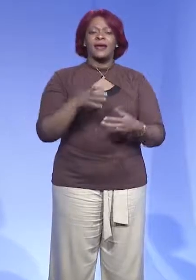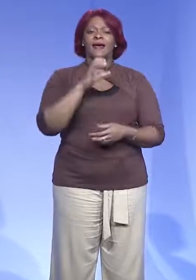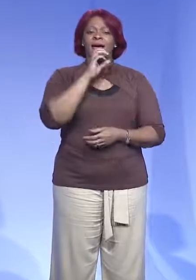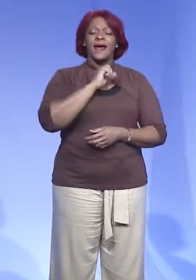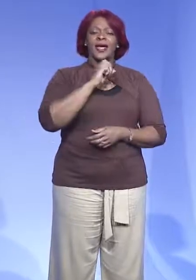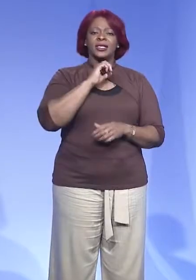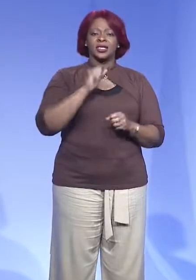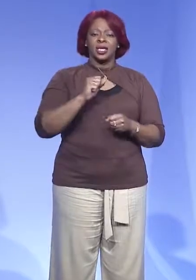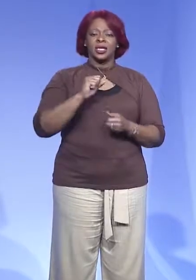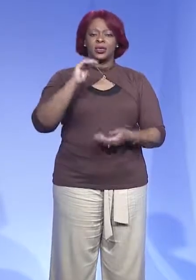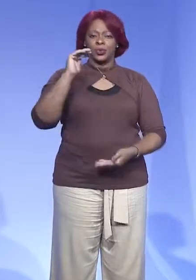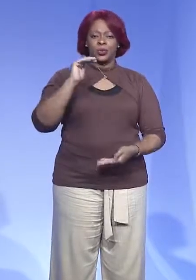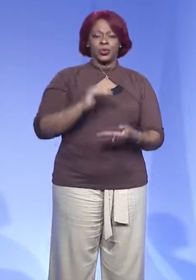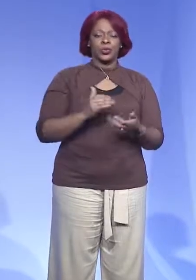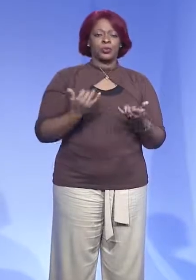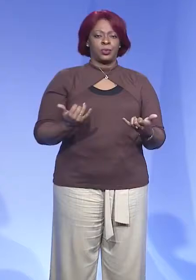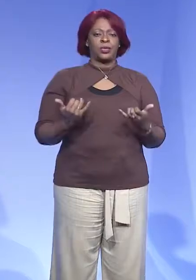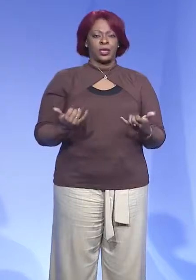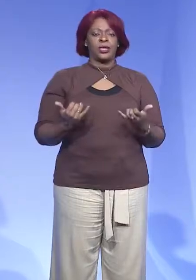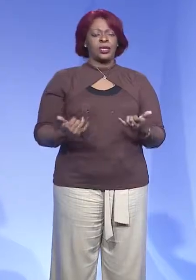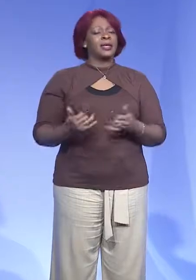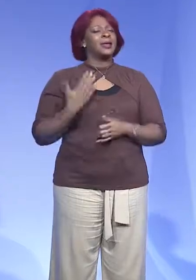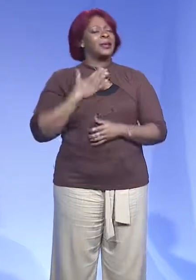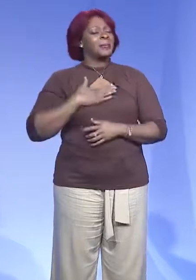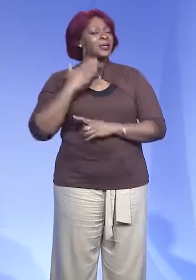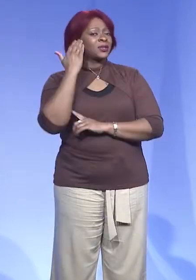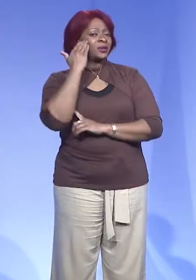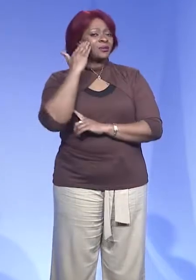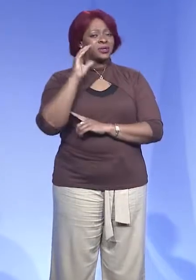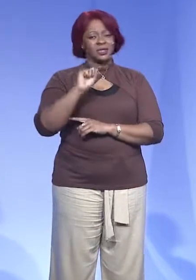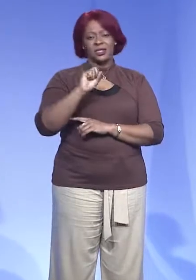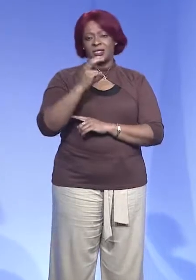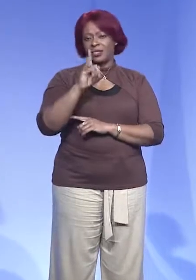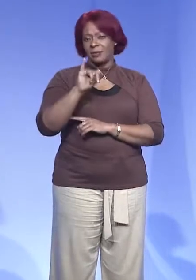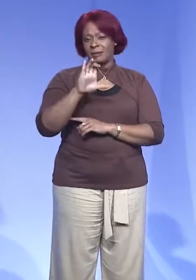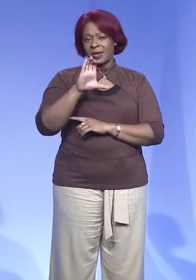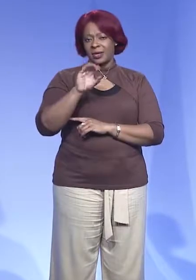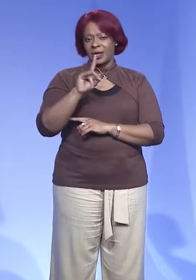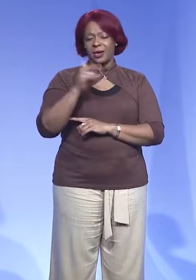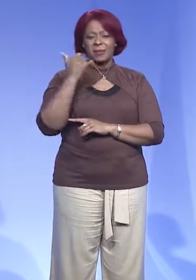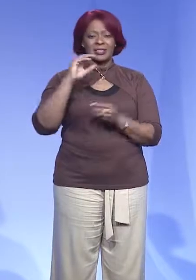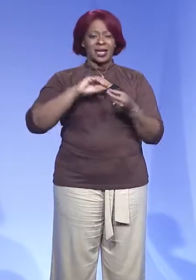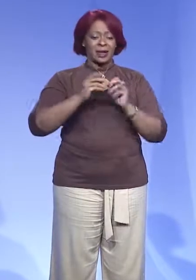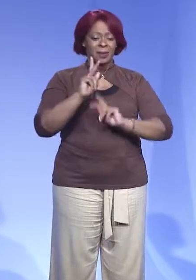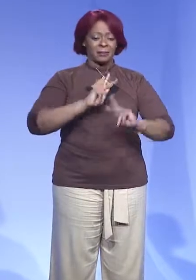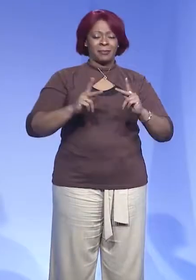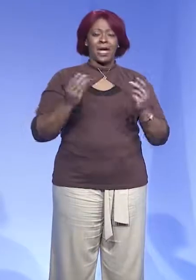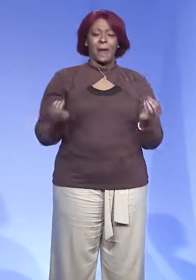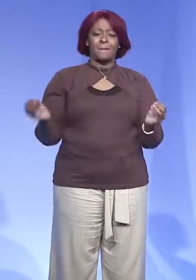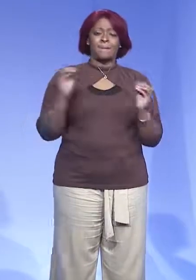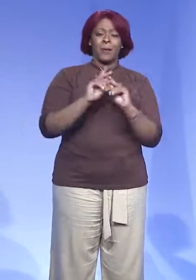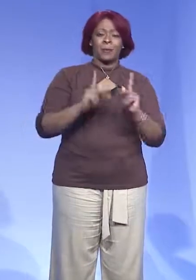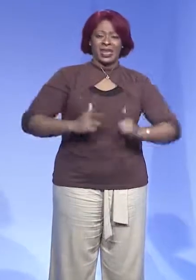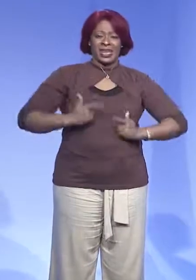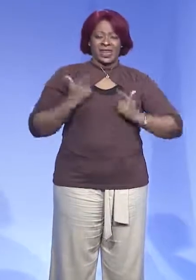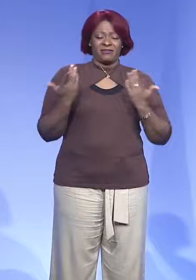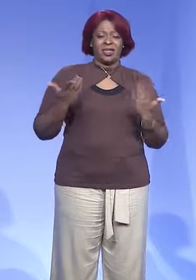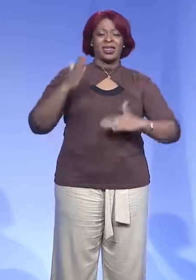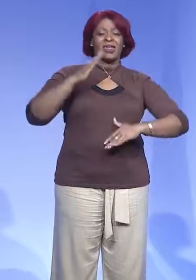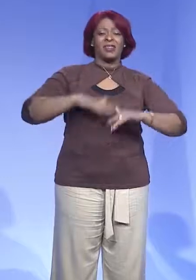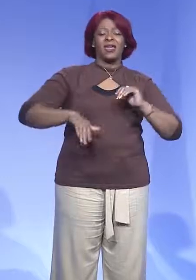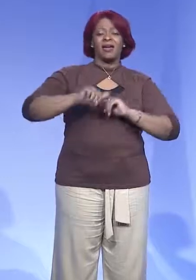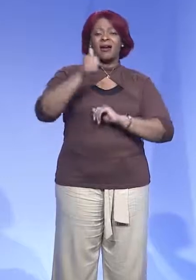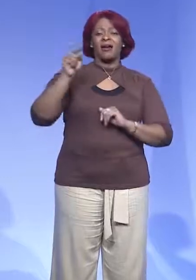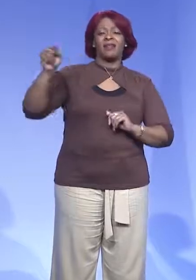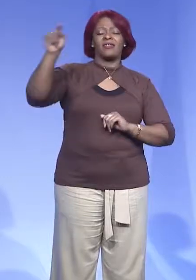can be reduced at this point. Please be aware that Shelby County, because our population is much larger than the population in